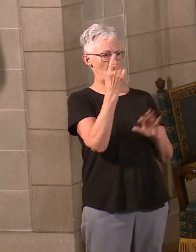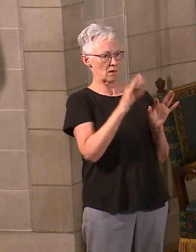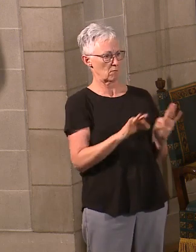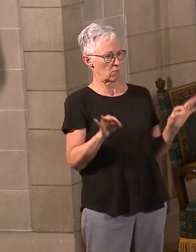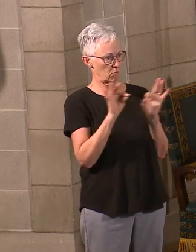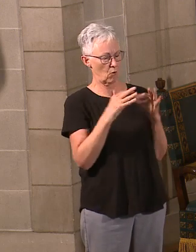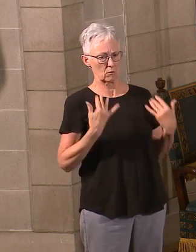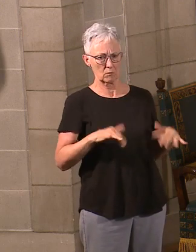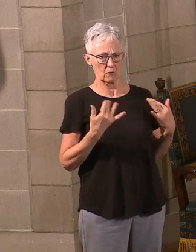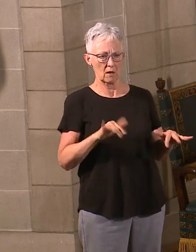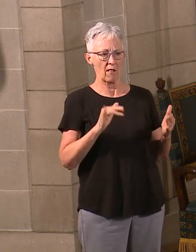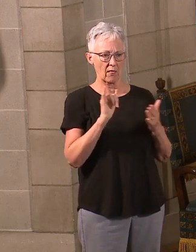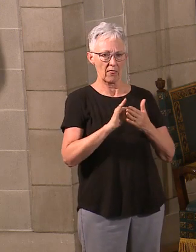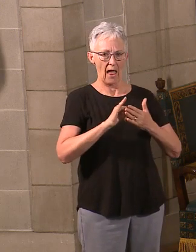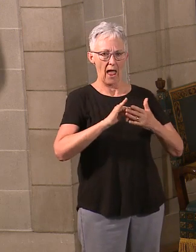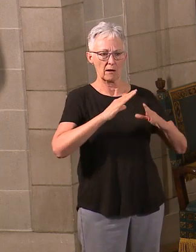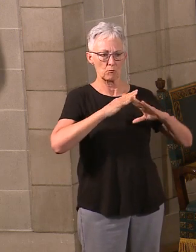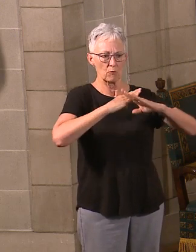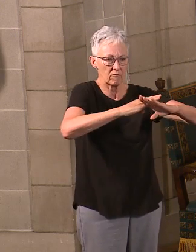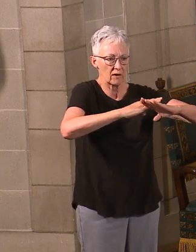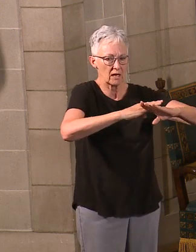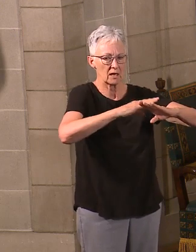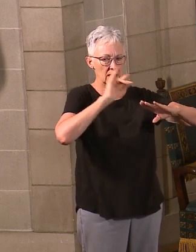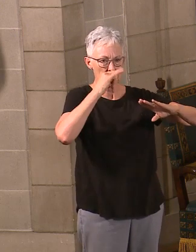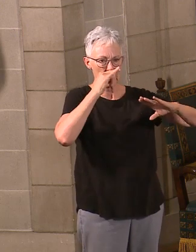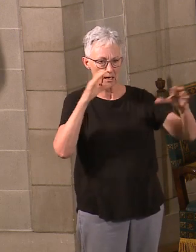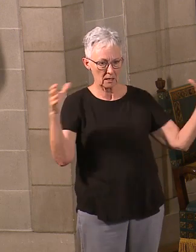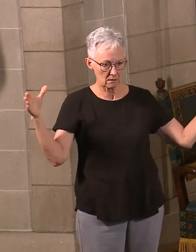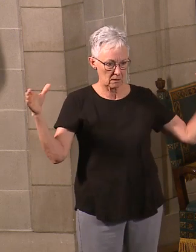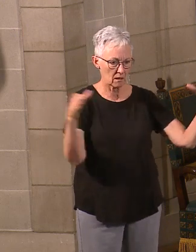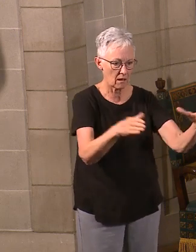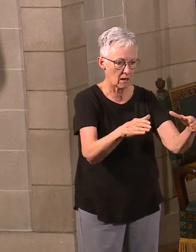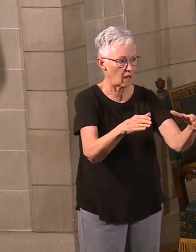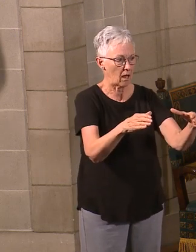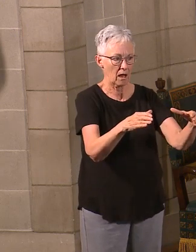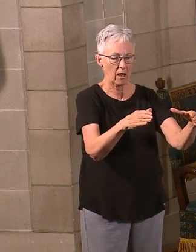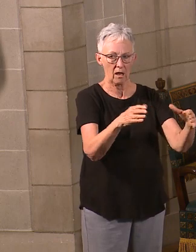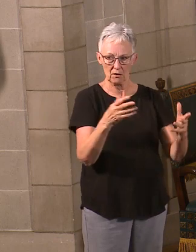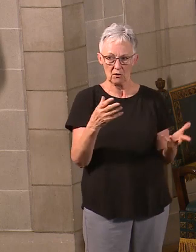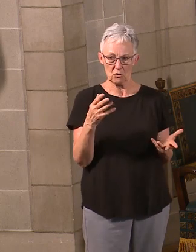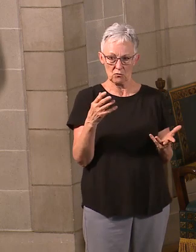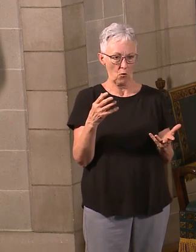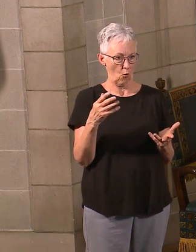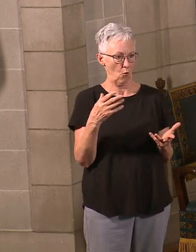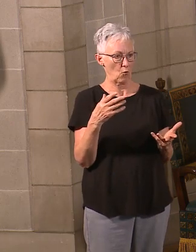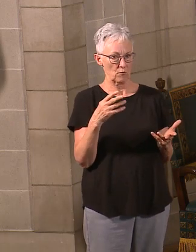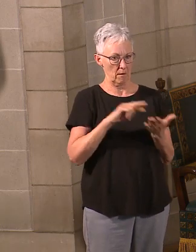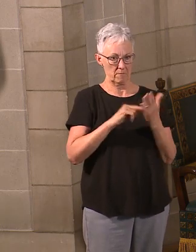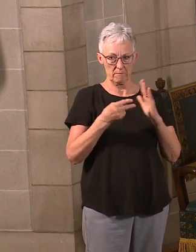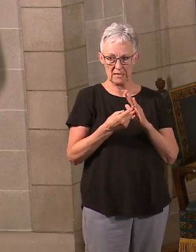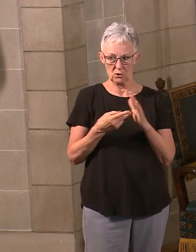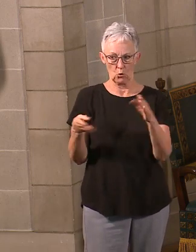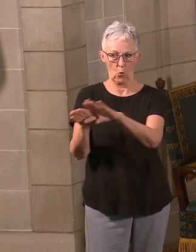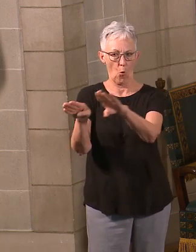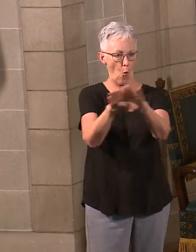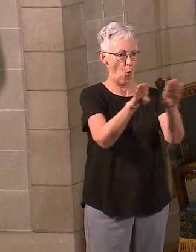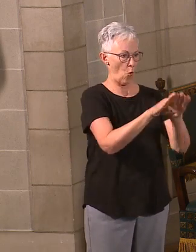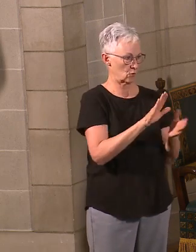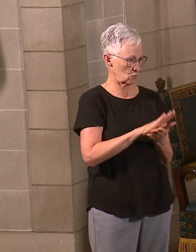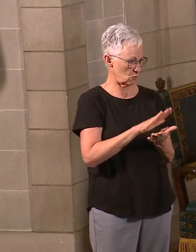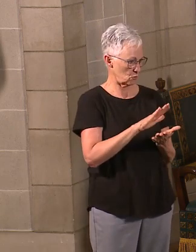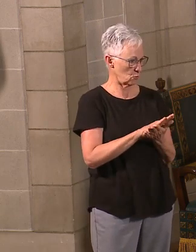Mark Shepard, who took early action in Fremont to roll into his spring break 3 days early, or people like Dr. Steve Joels or Dr.